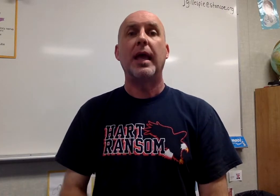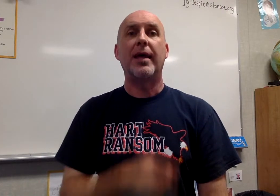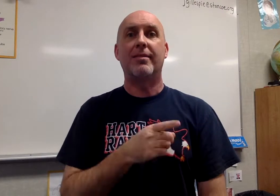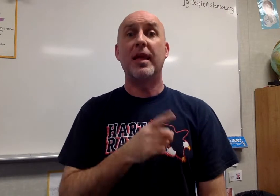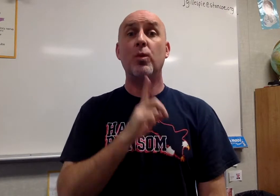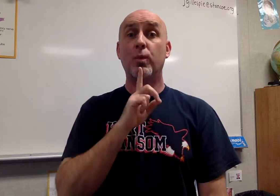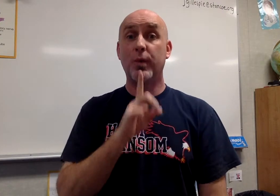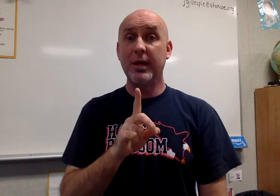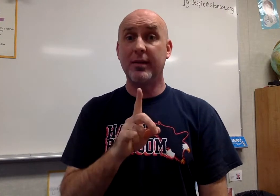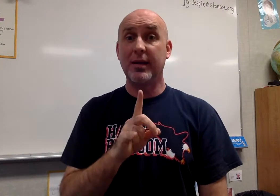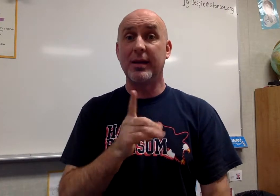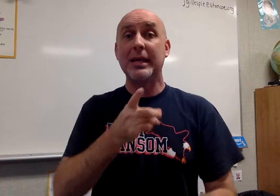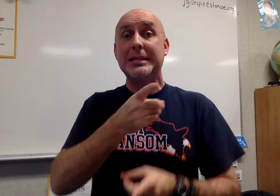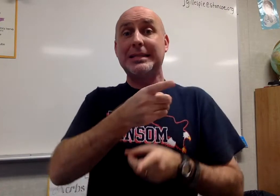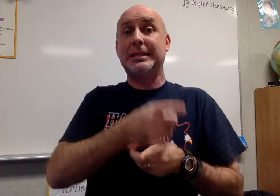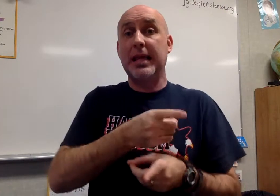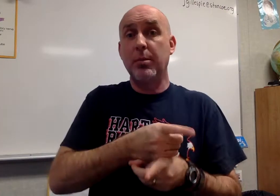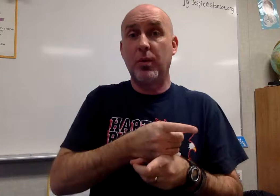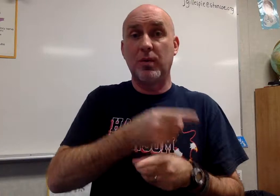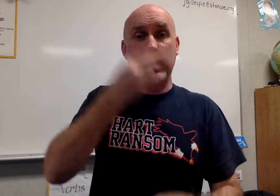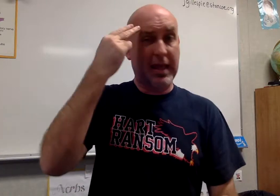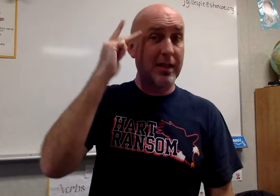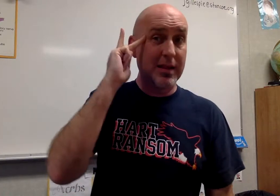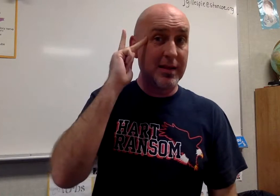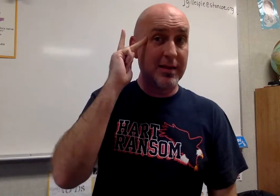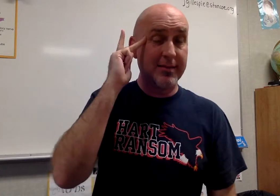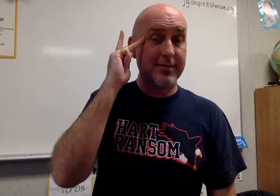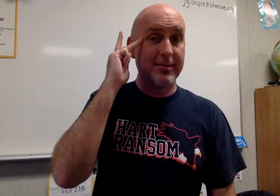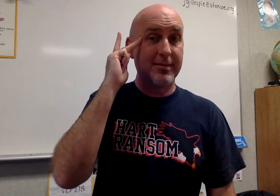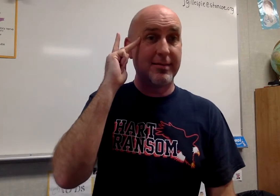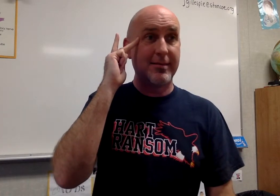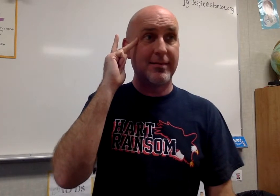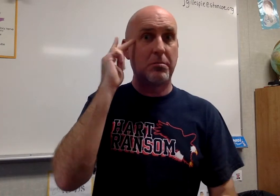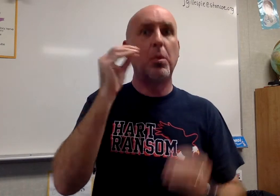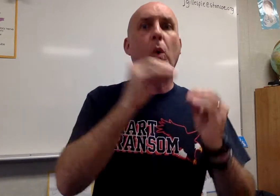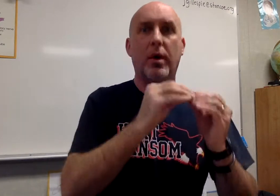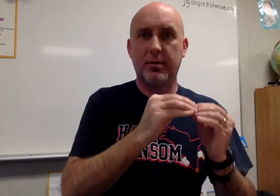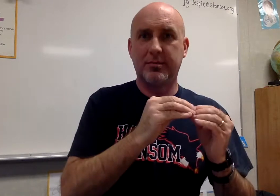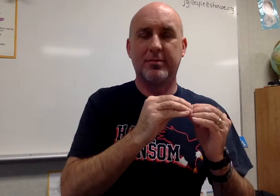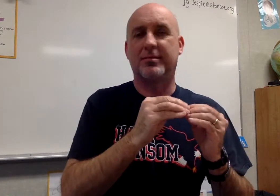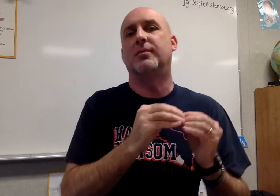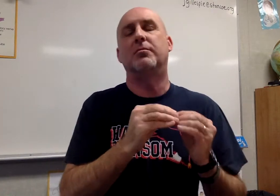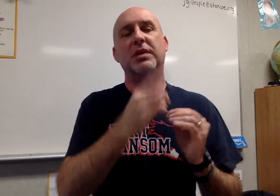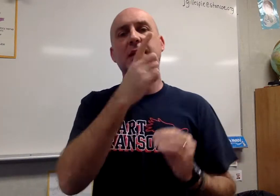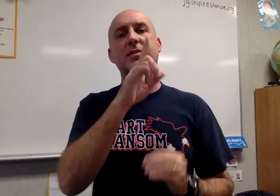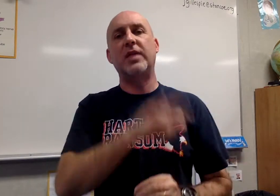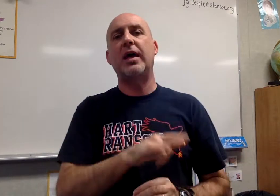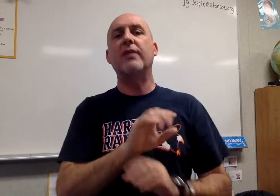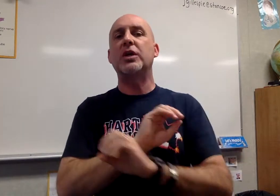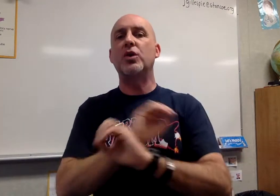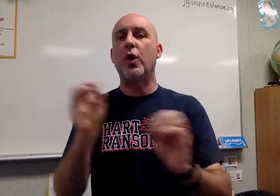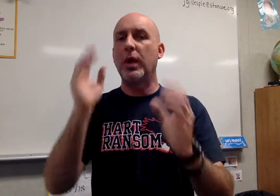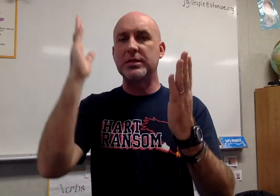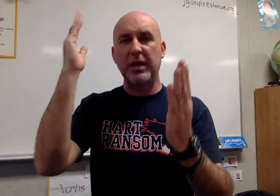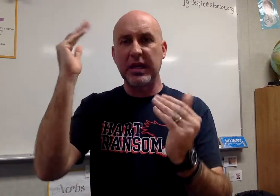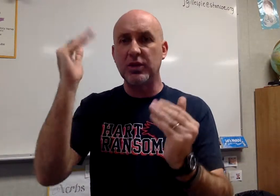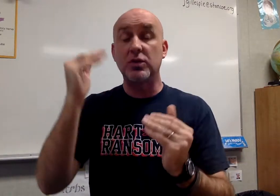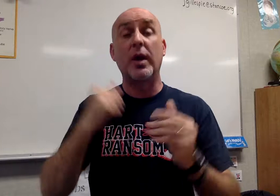And they really disabled Helen more because of that, having no expectations or having